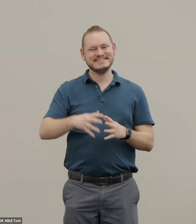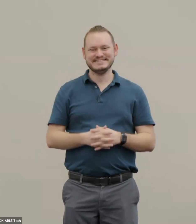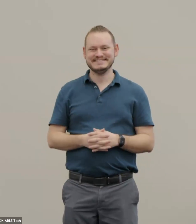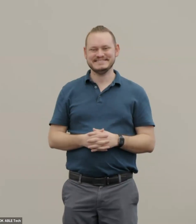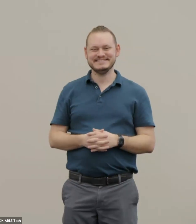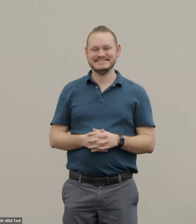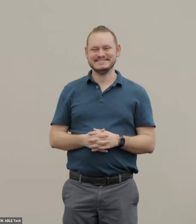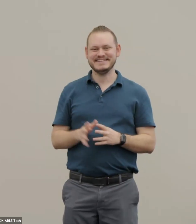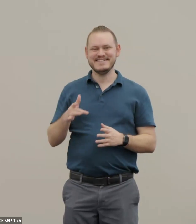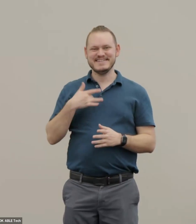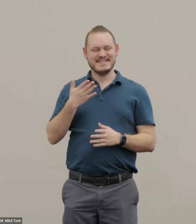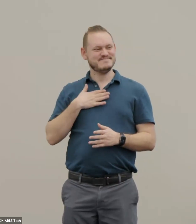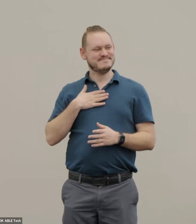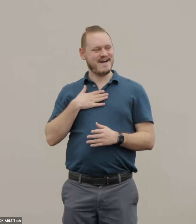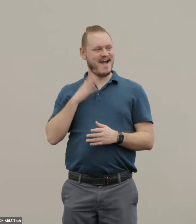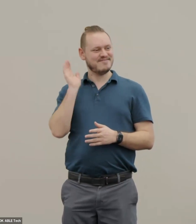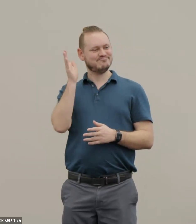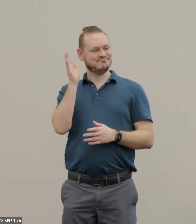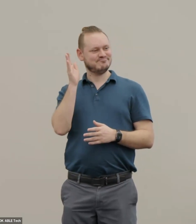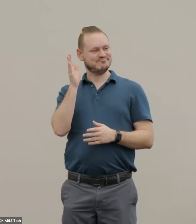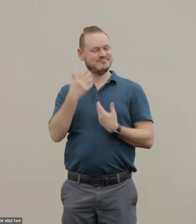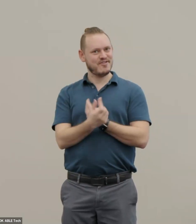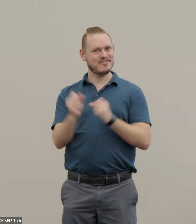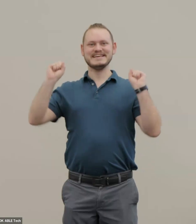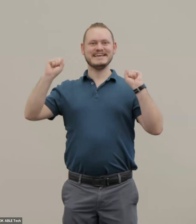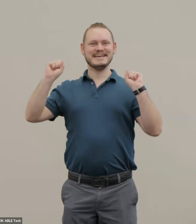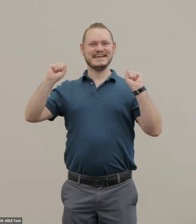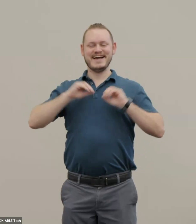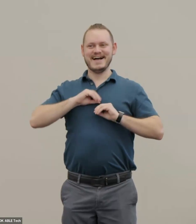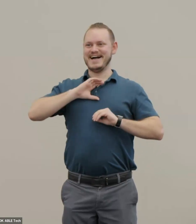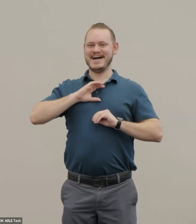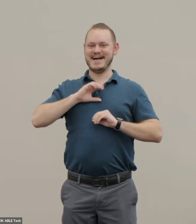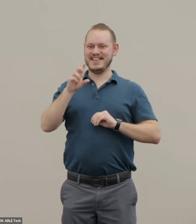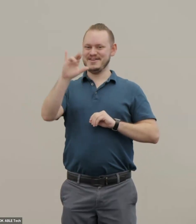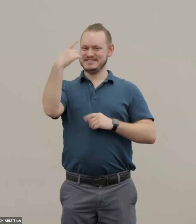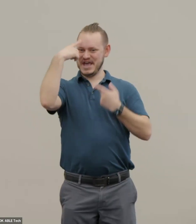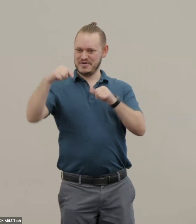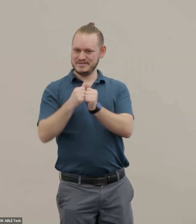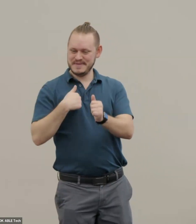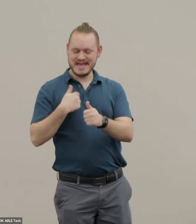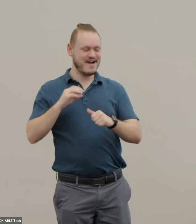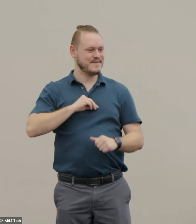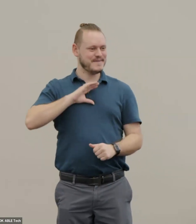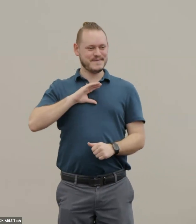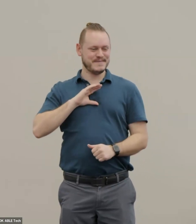I feel like my talk has been redeemed, now that Lucy agrees with me on that one.